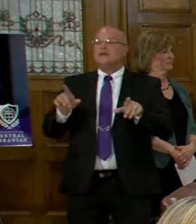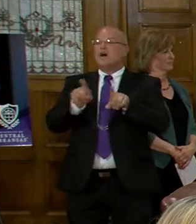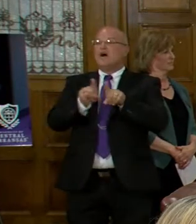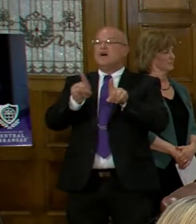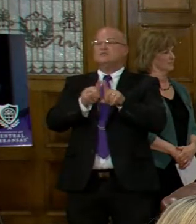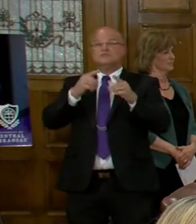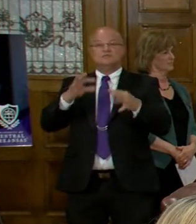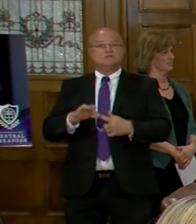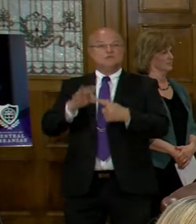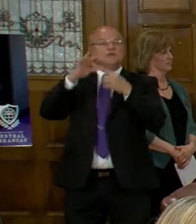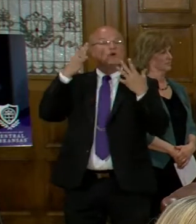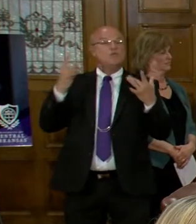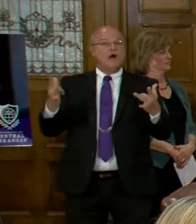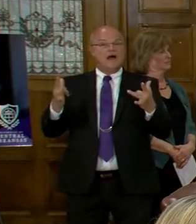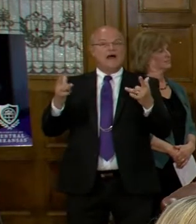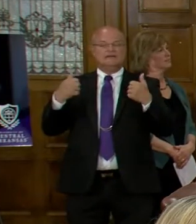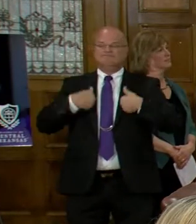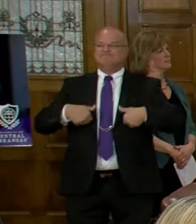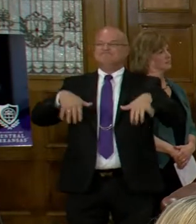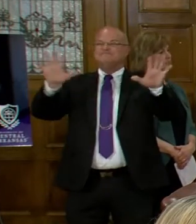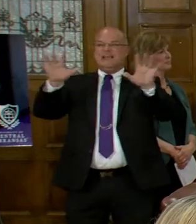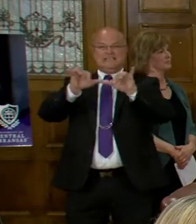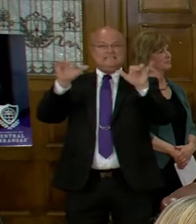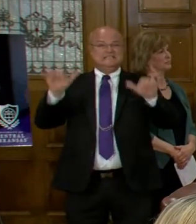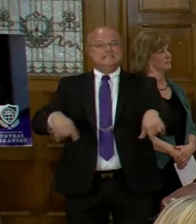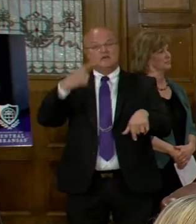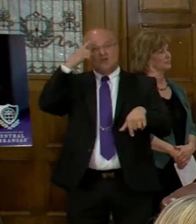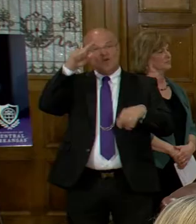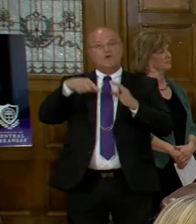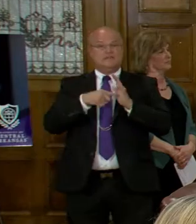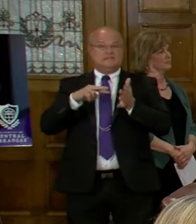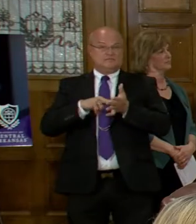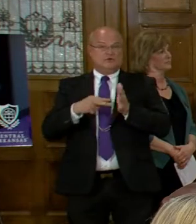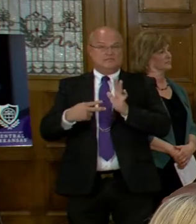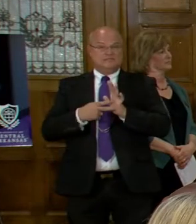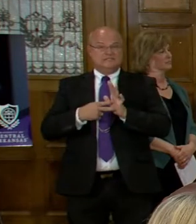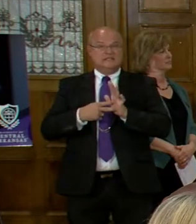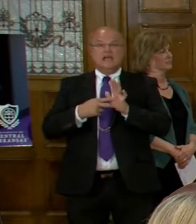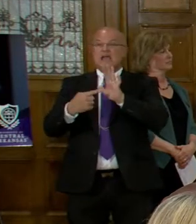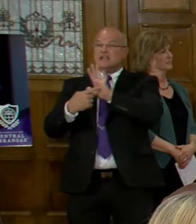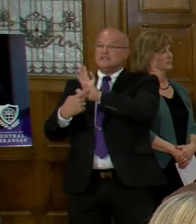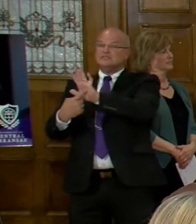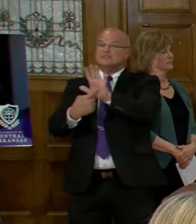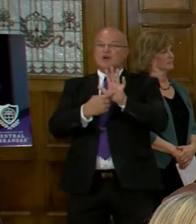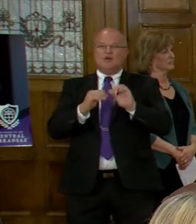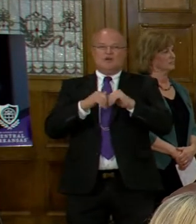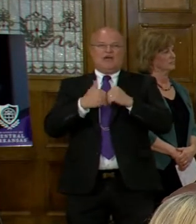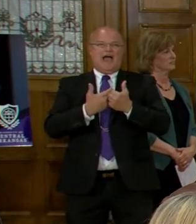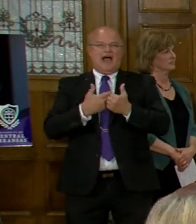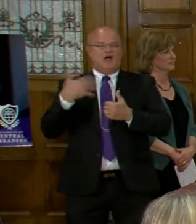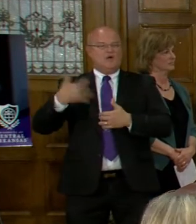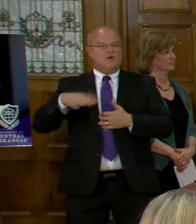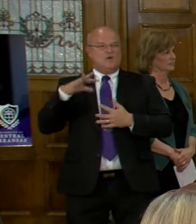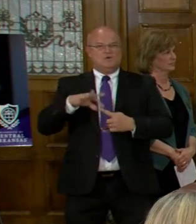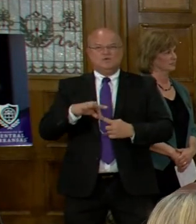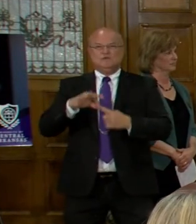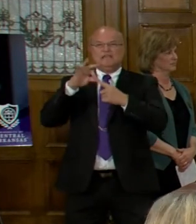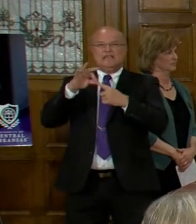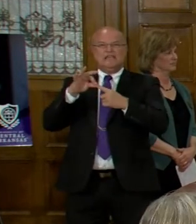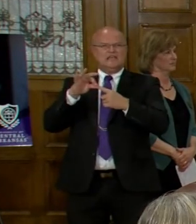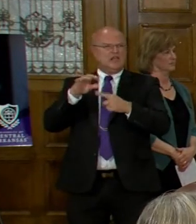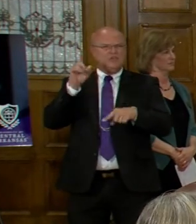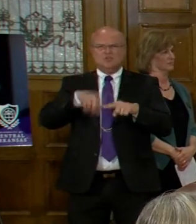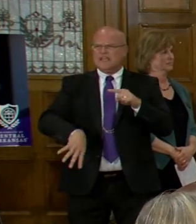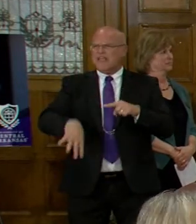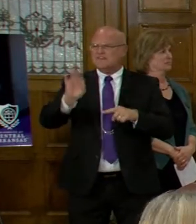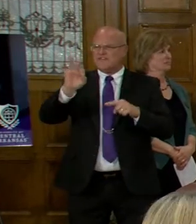unique also because it is a dedicated system for this purpose. And to show you how unique and how you just don't